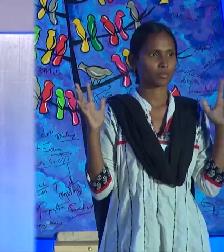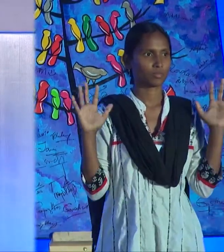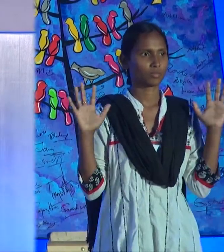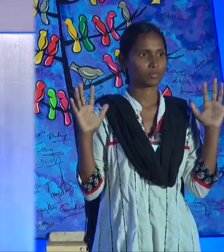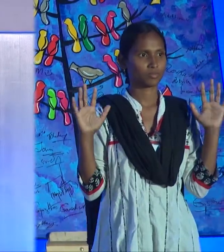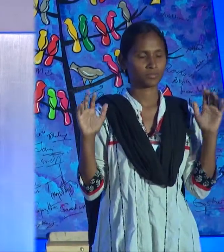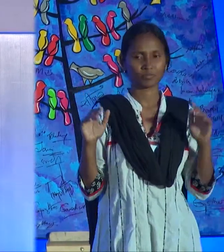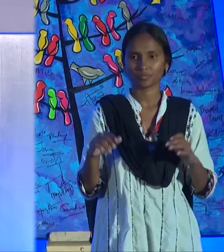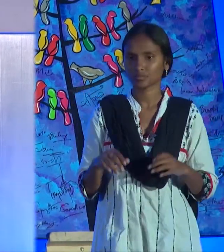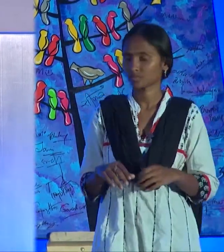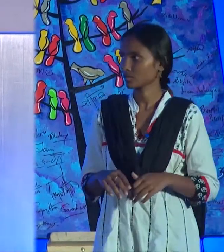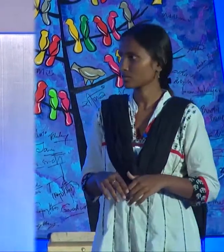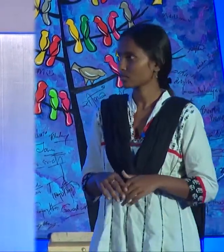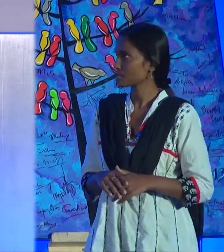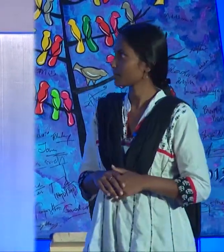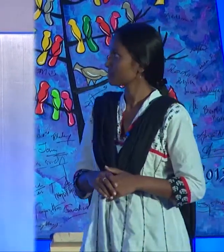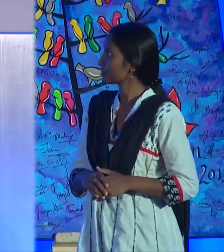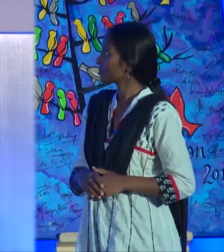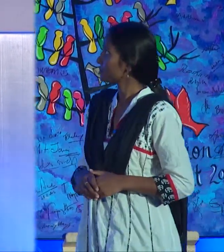Is he another hero?